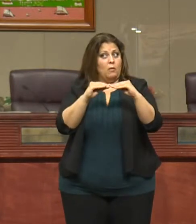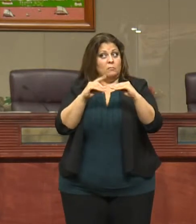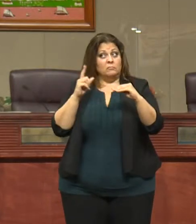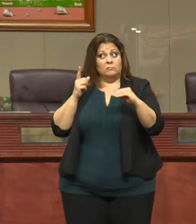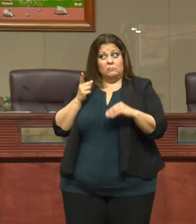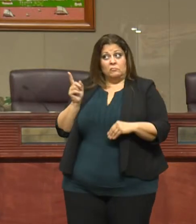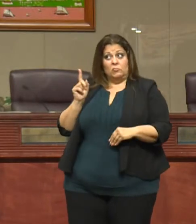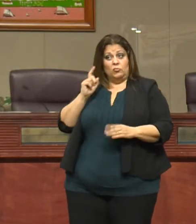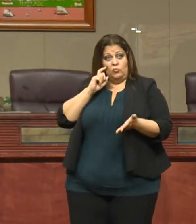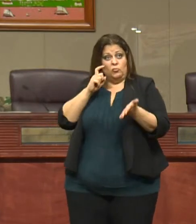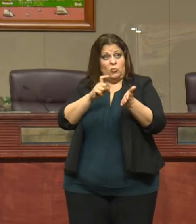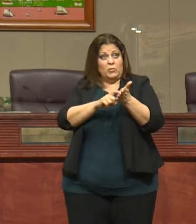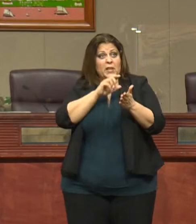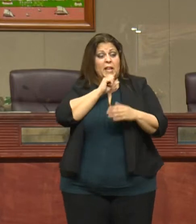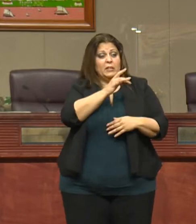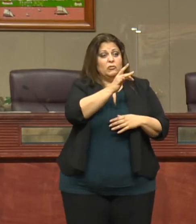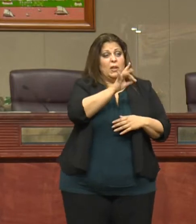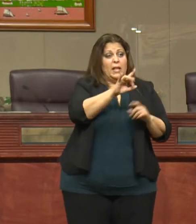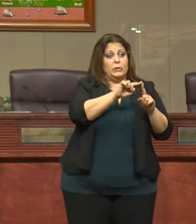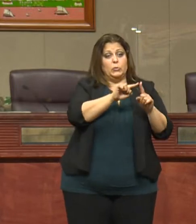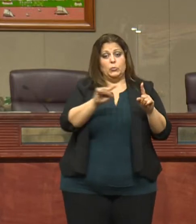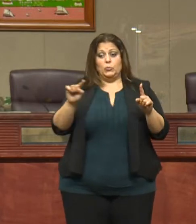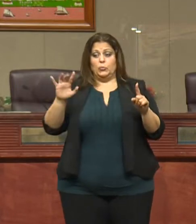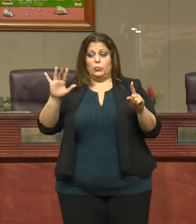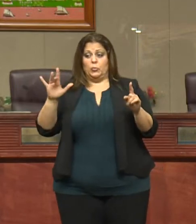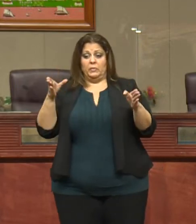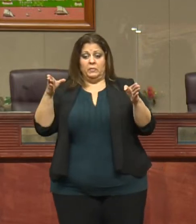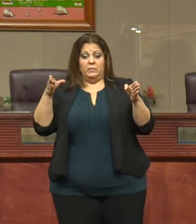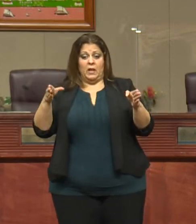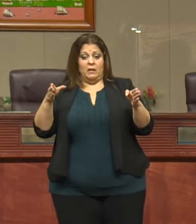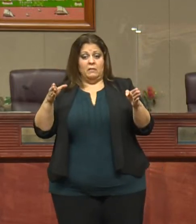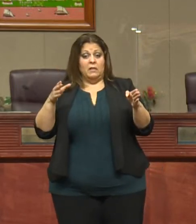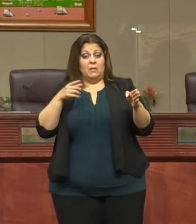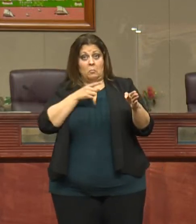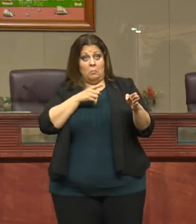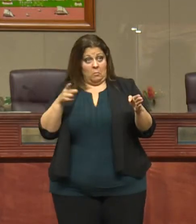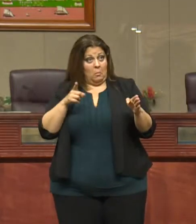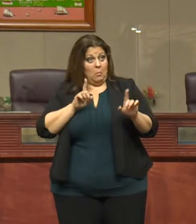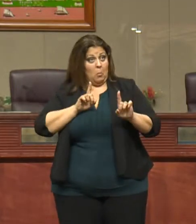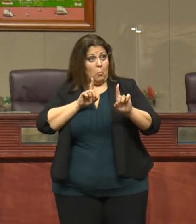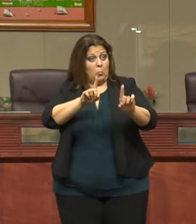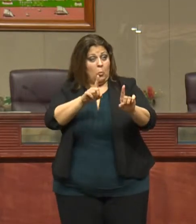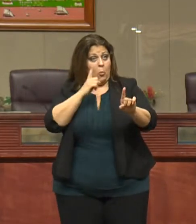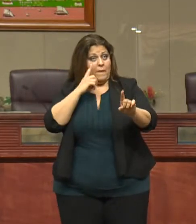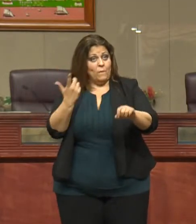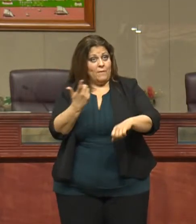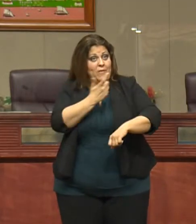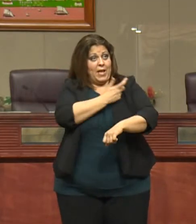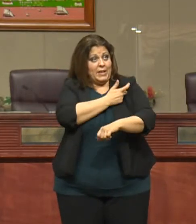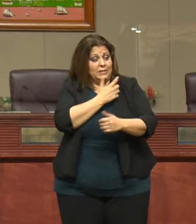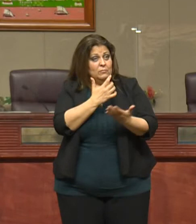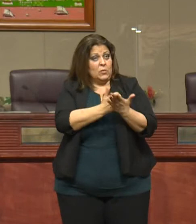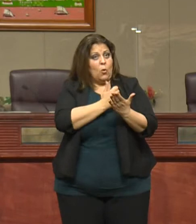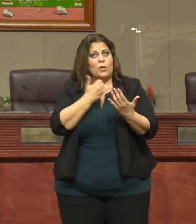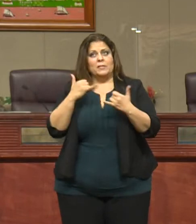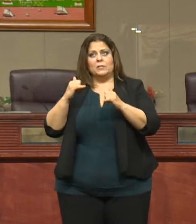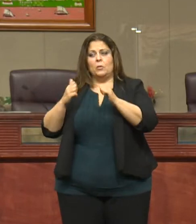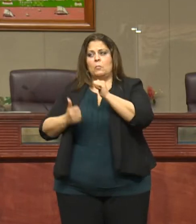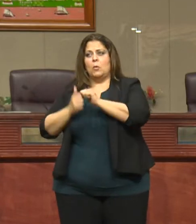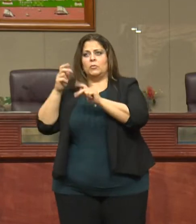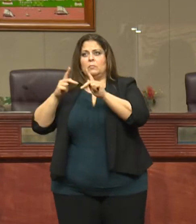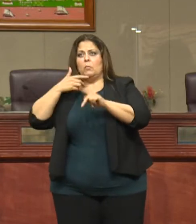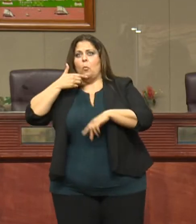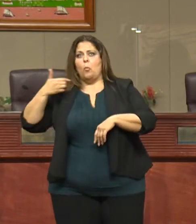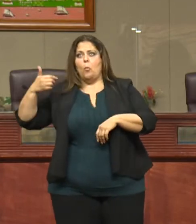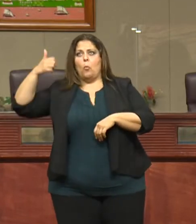to 25 group are the ones getting the vaccine, or is it still an older population